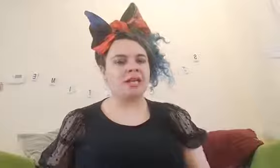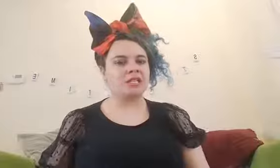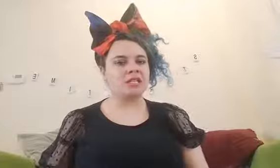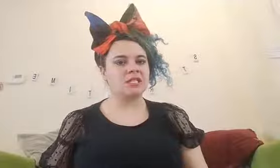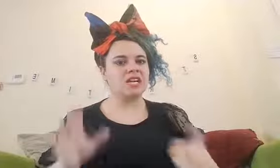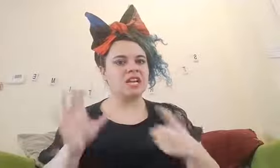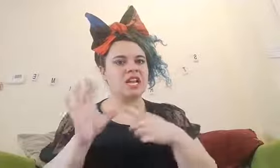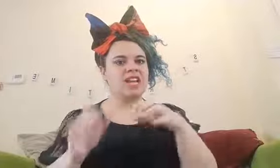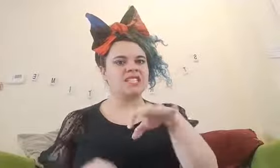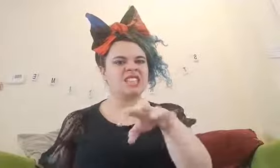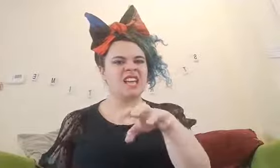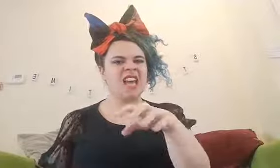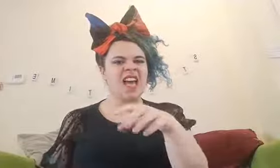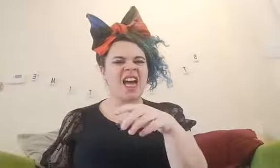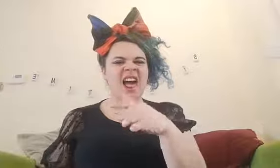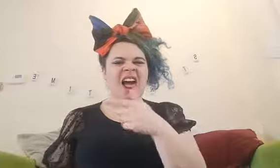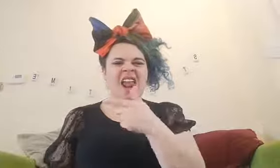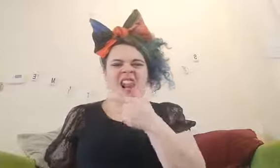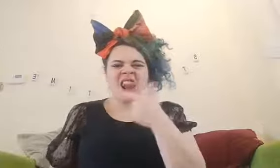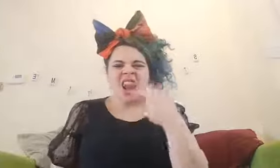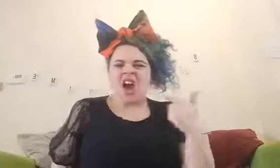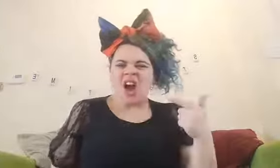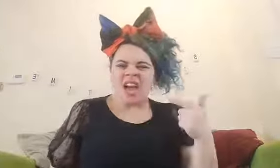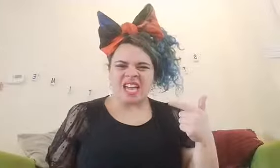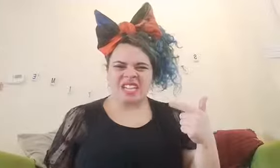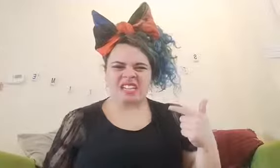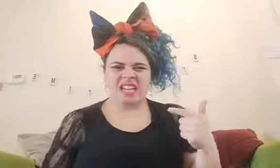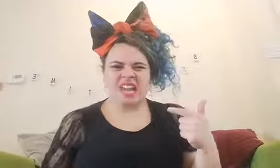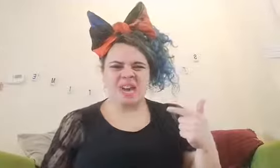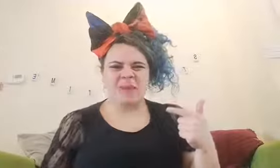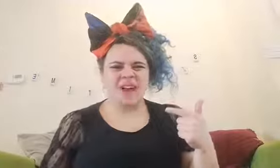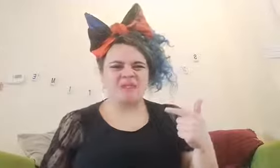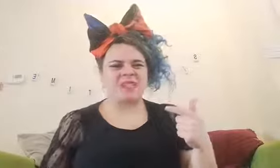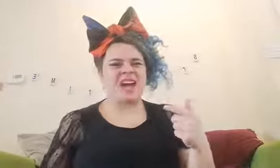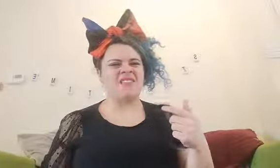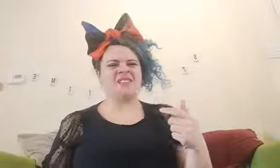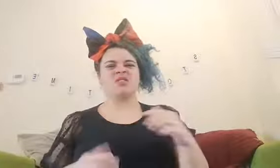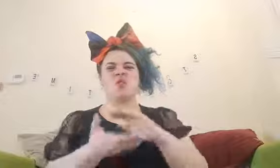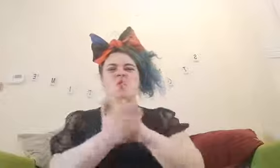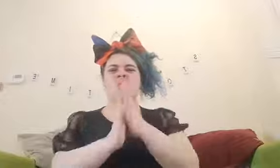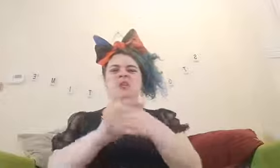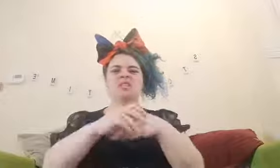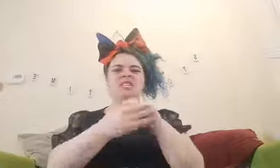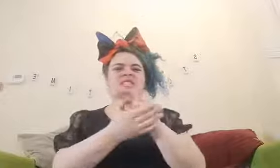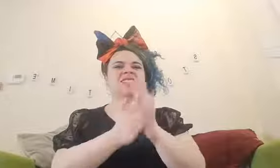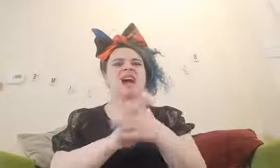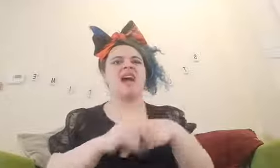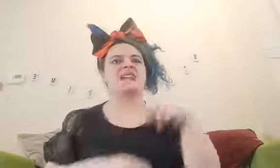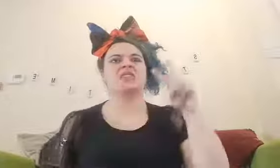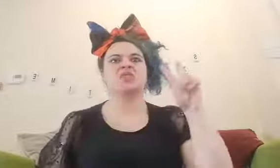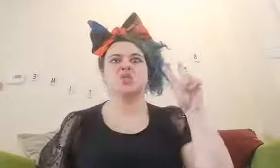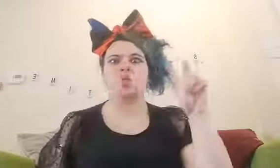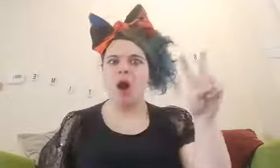And Anansi had lied about having to wash his hands